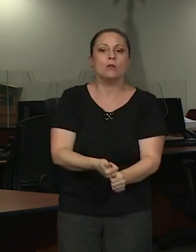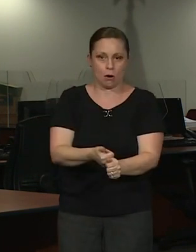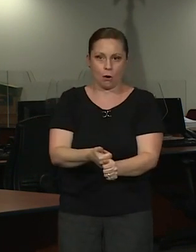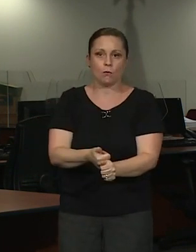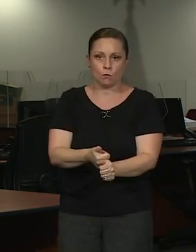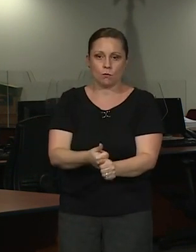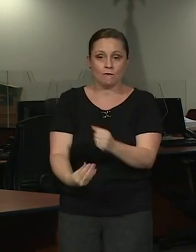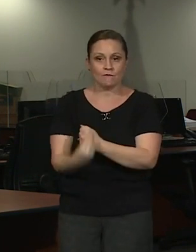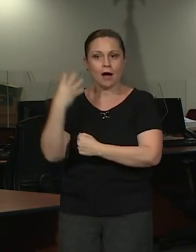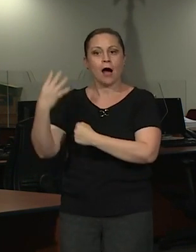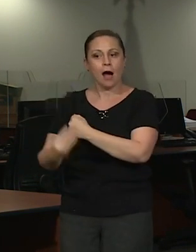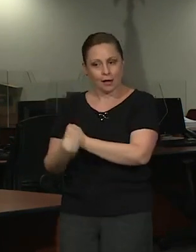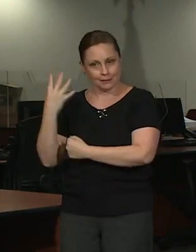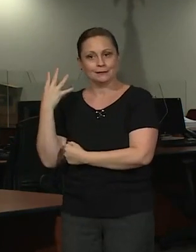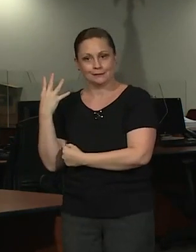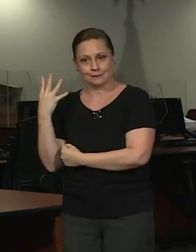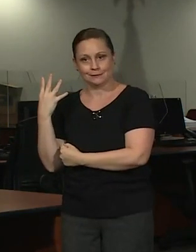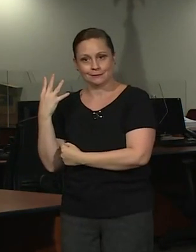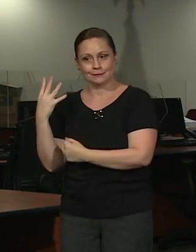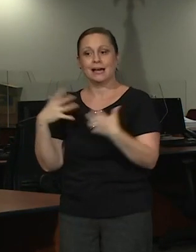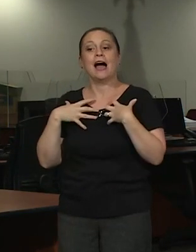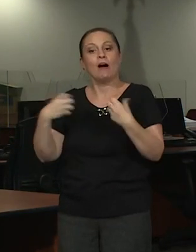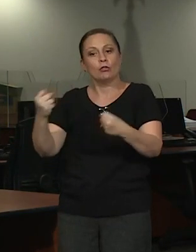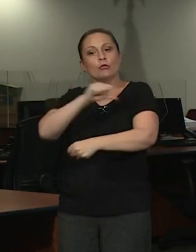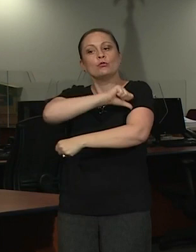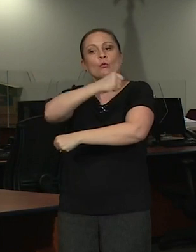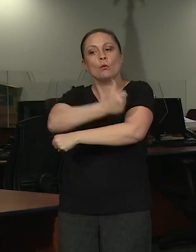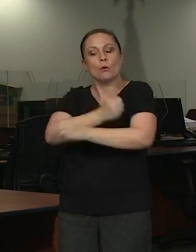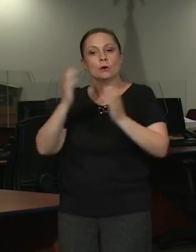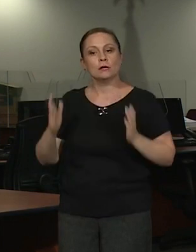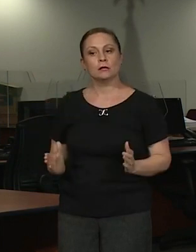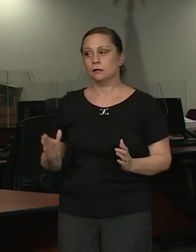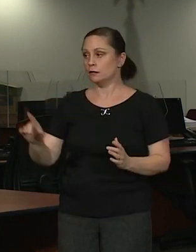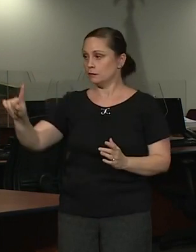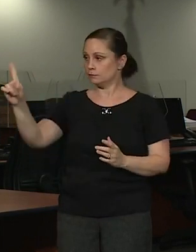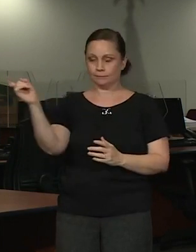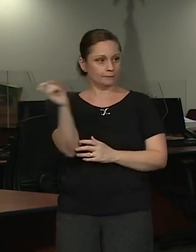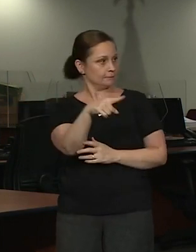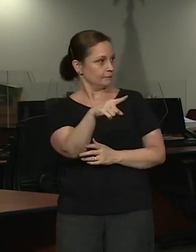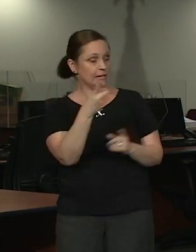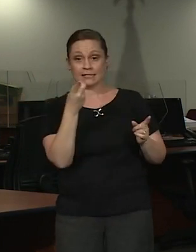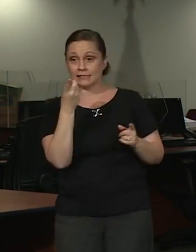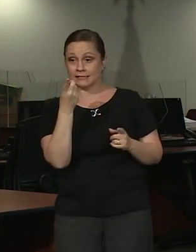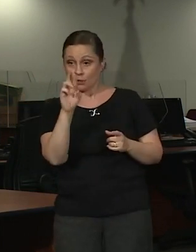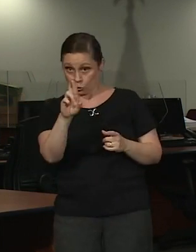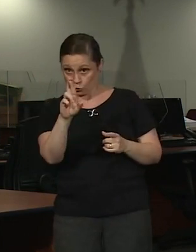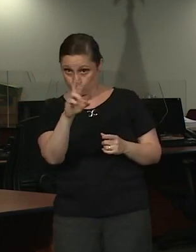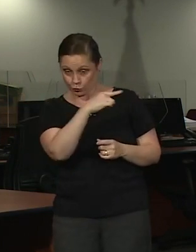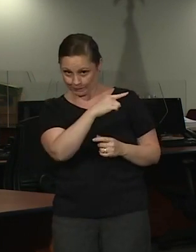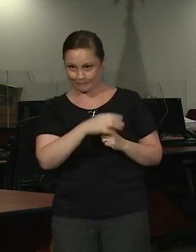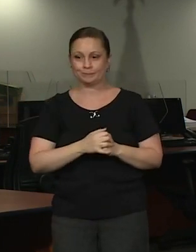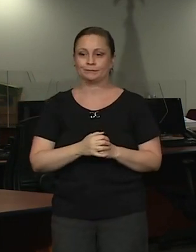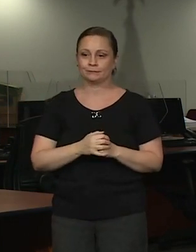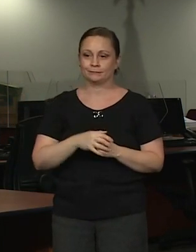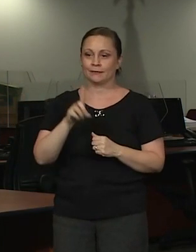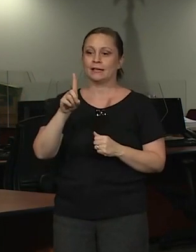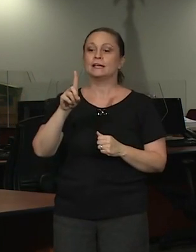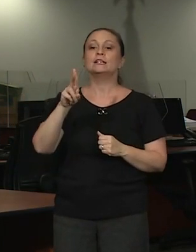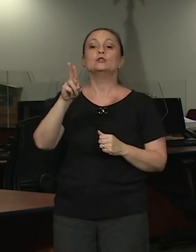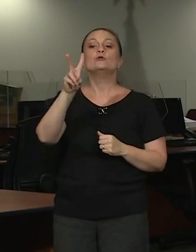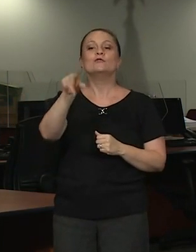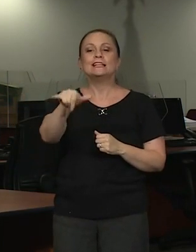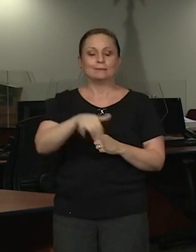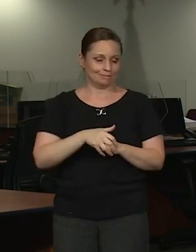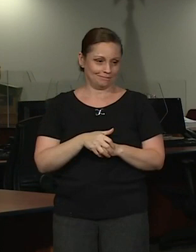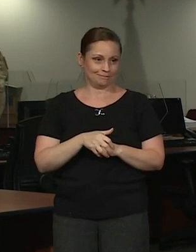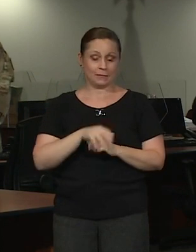gotten all along from the health authorities. Yes, sir. This is for the doctor. Is it Doobie? Can you talk about, for people